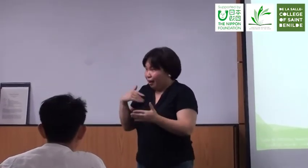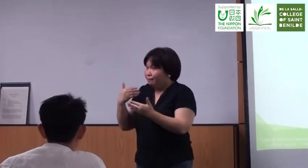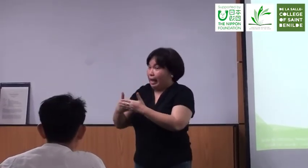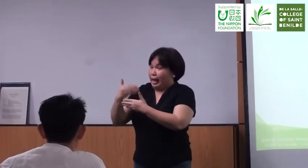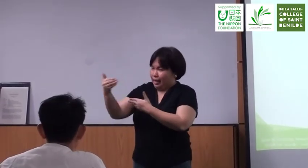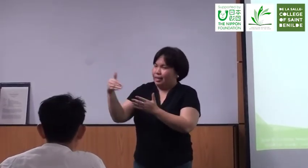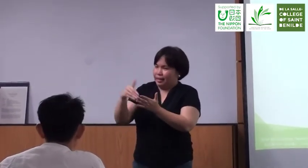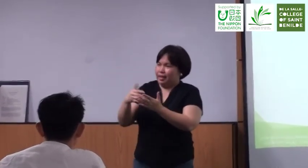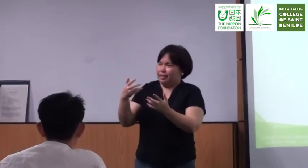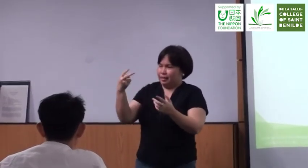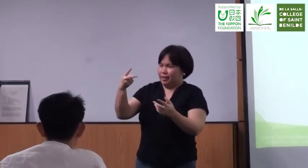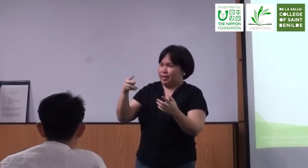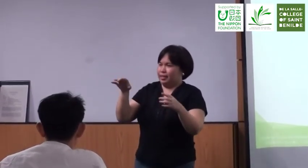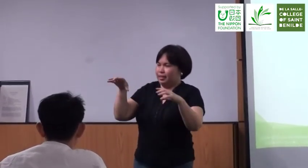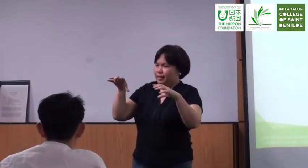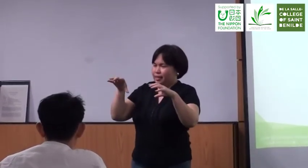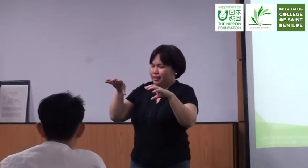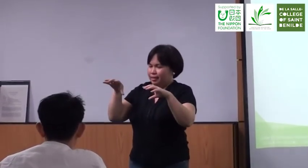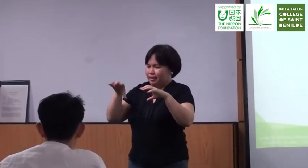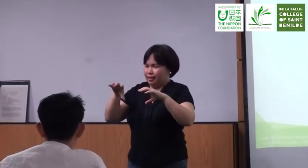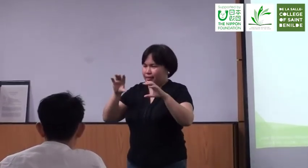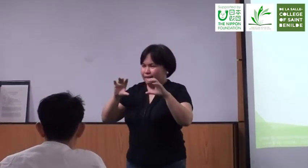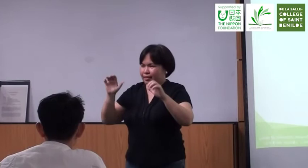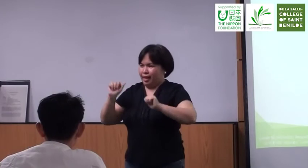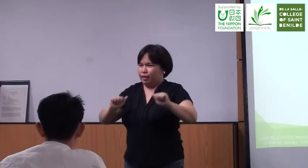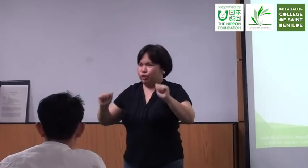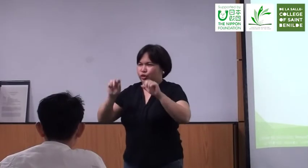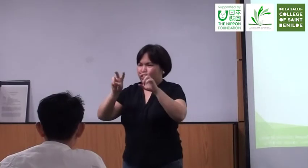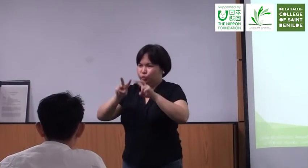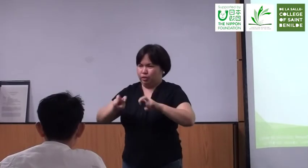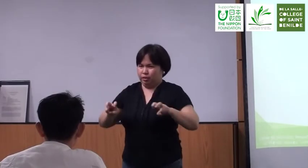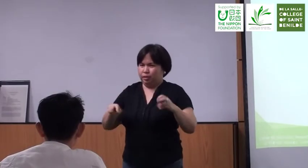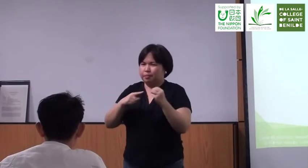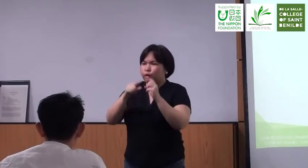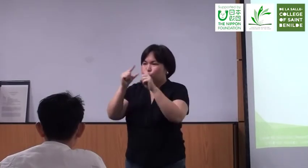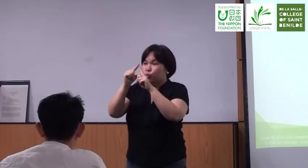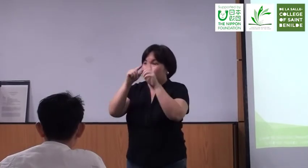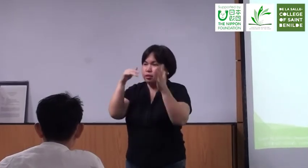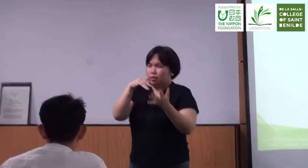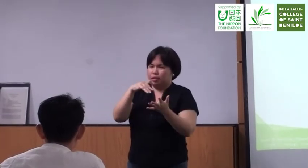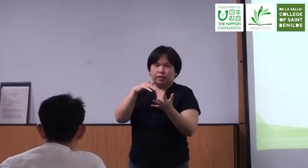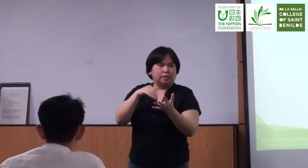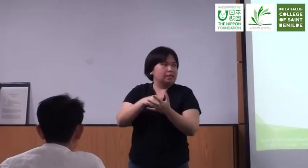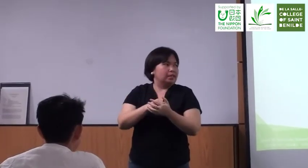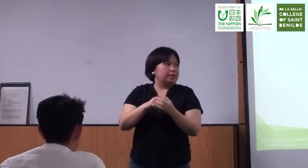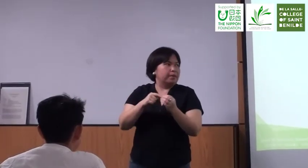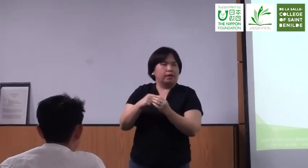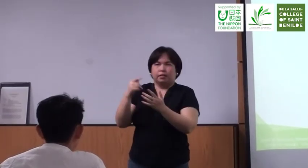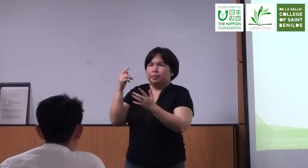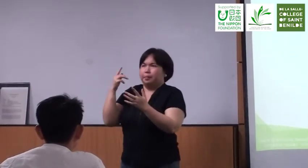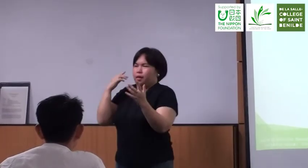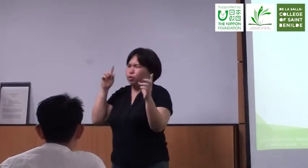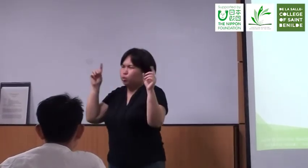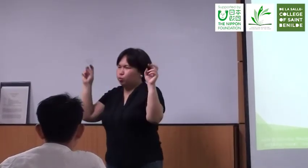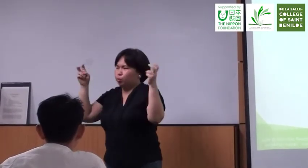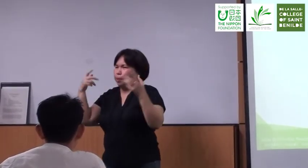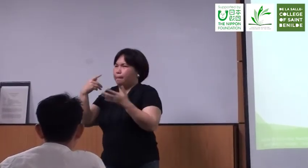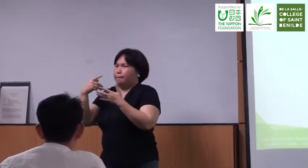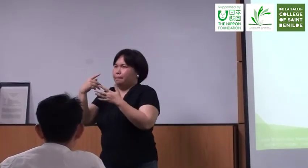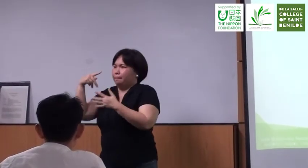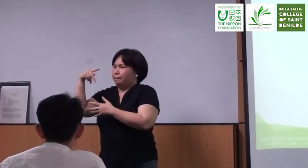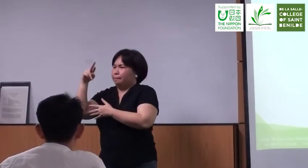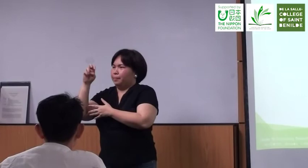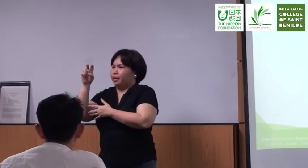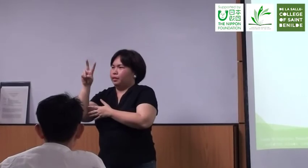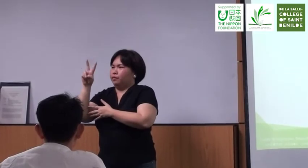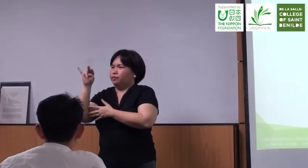research. It's on word study, on organism, the preview, view, review. I'm actually using the